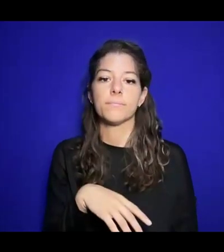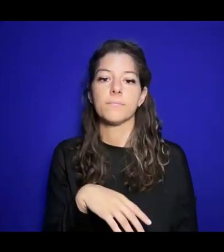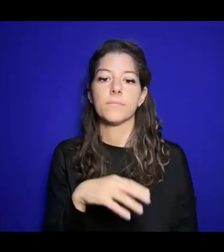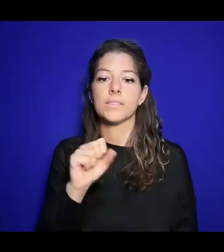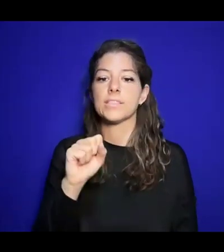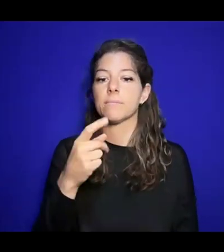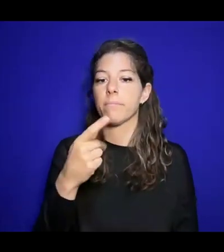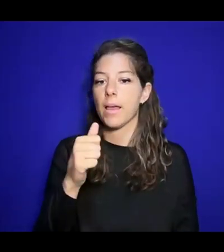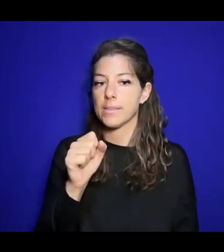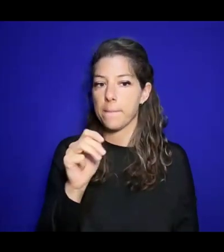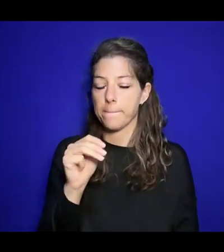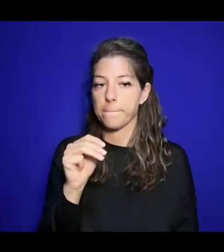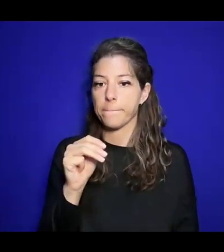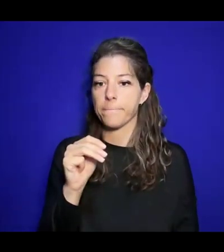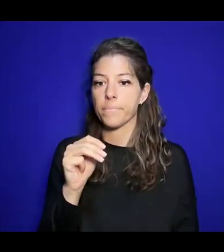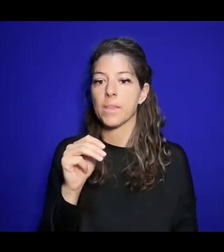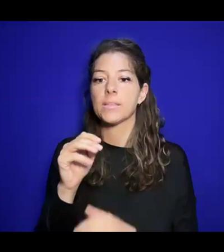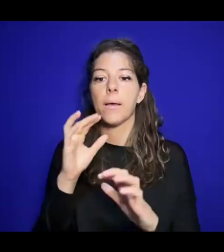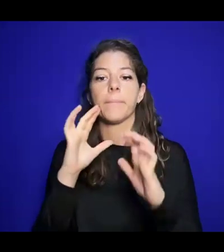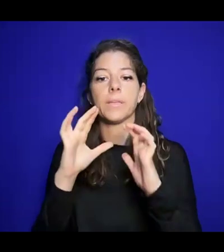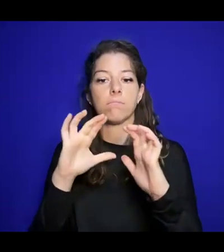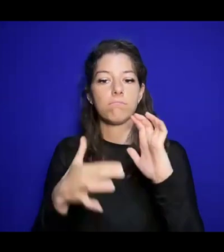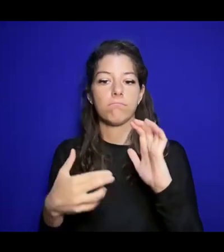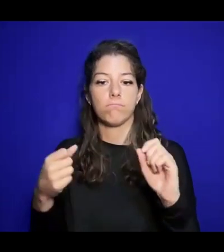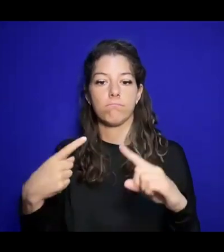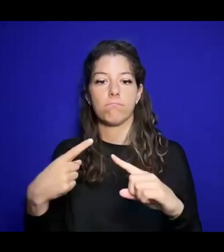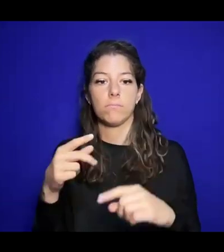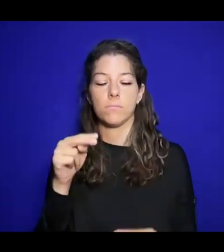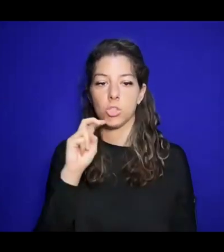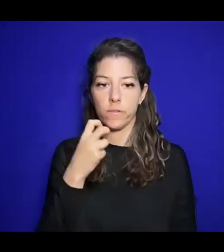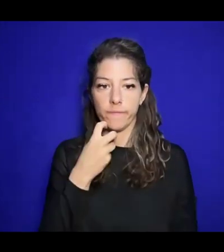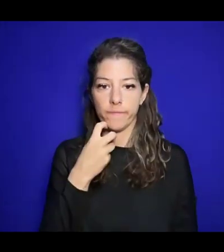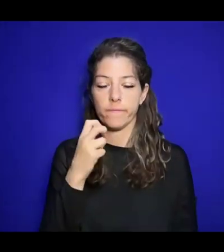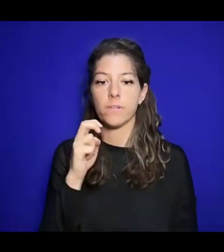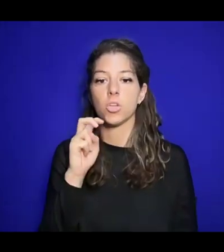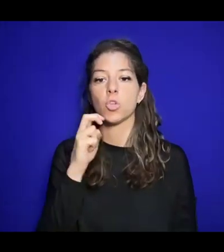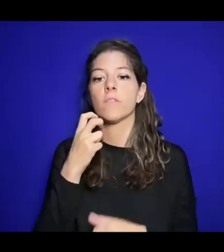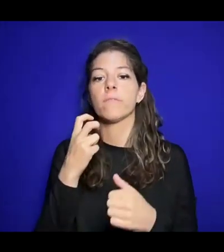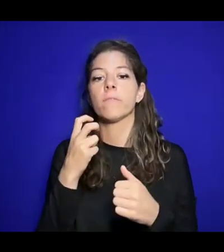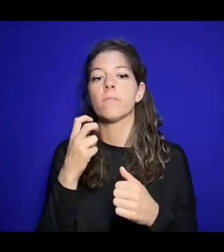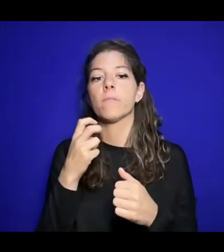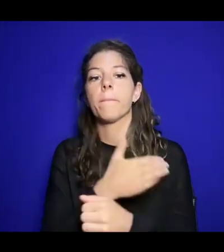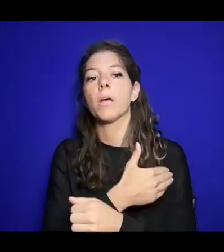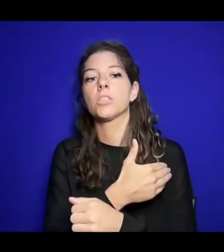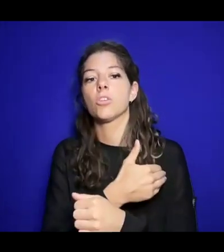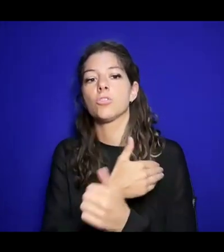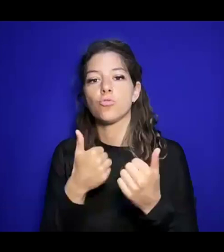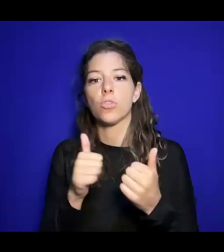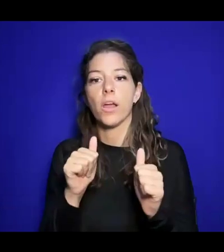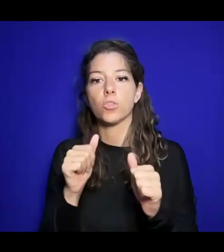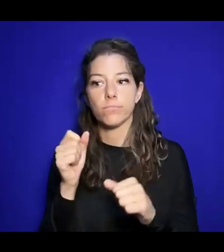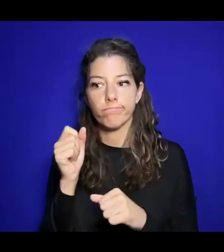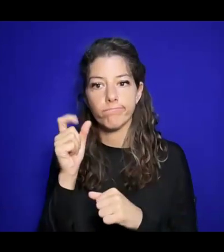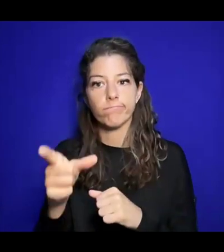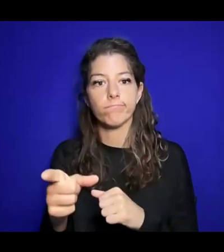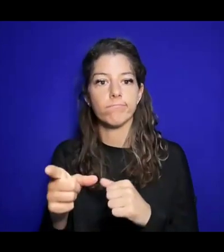spasm is a miscommunication of the nerve. The nerve is the muscles are trying to send a